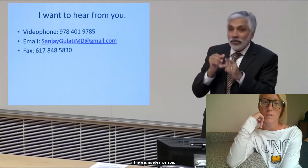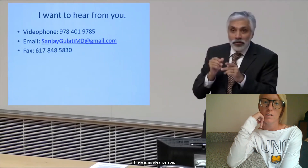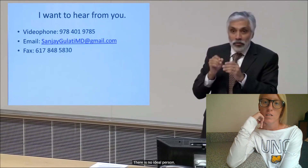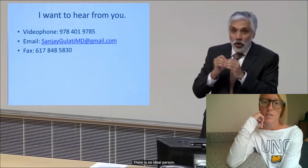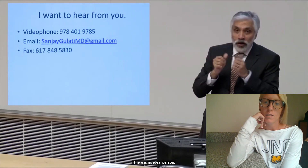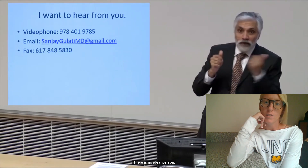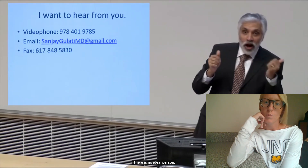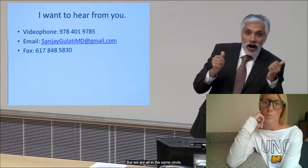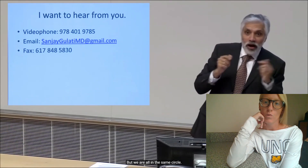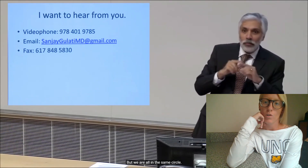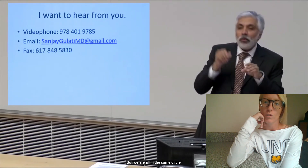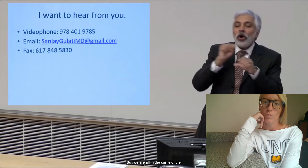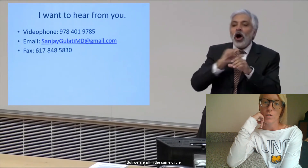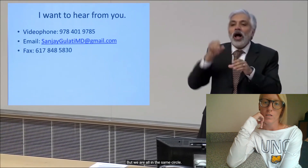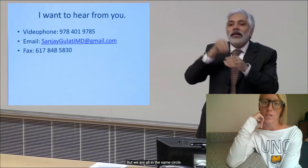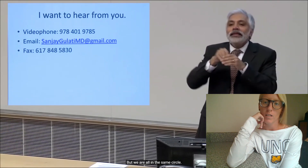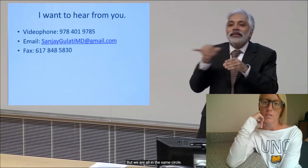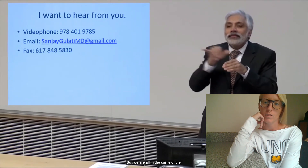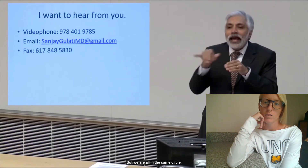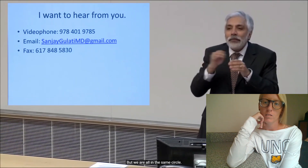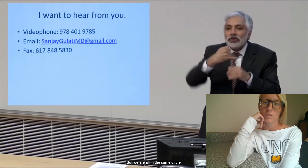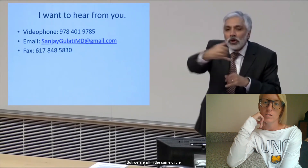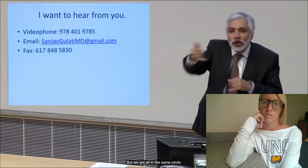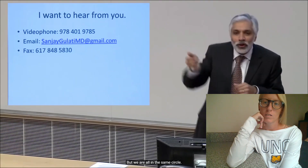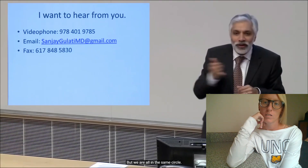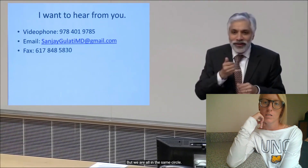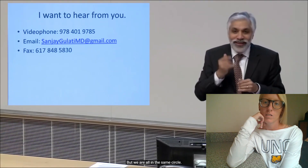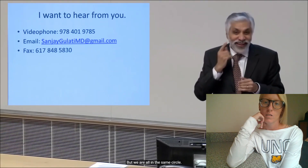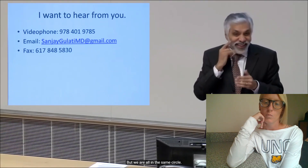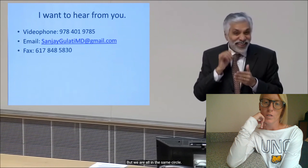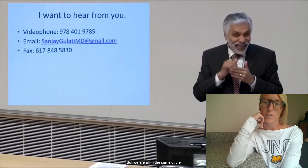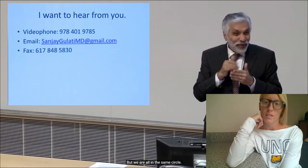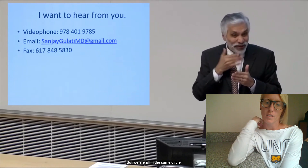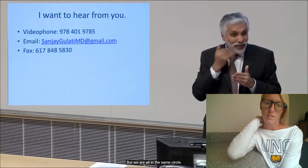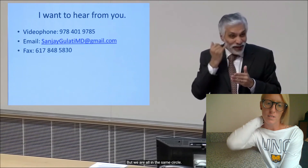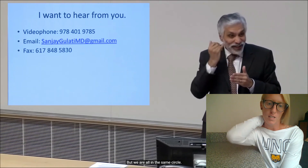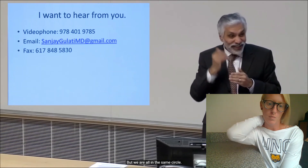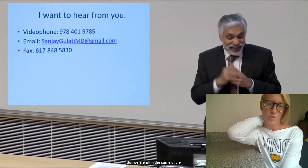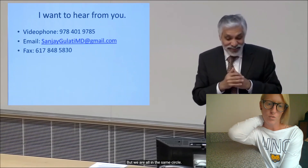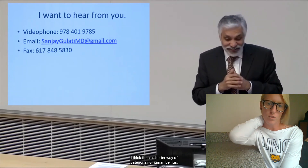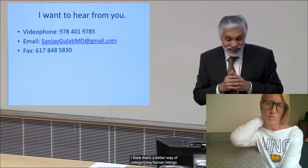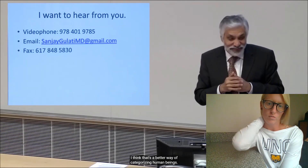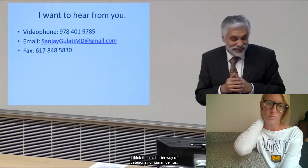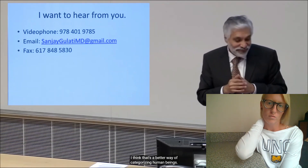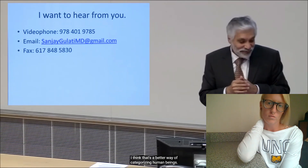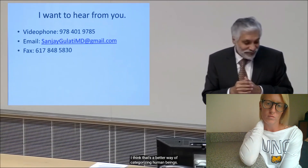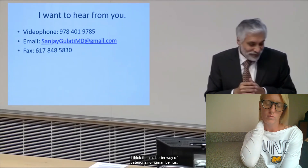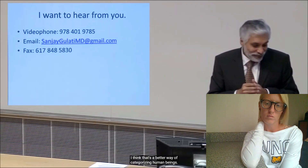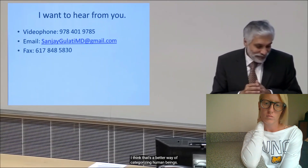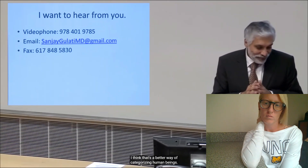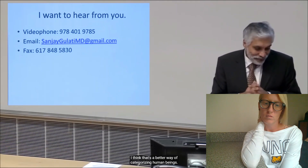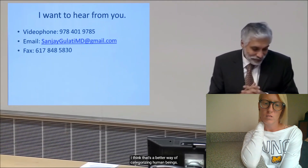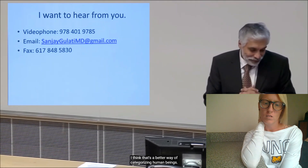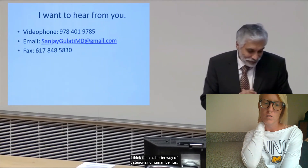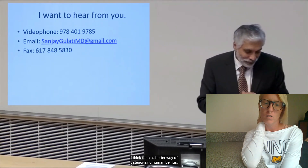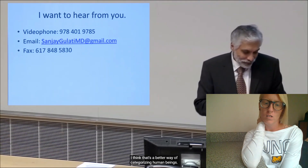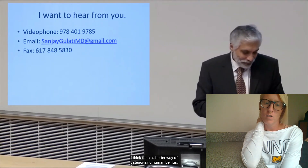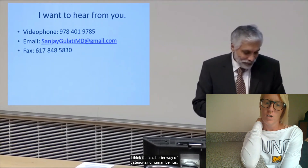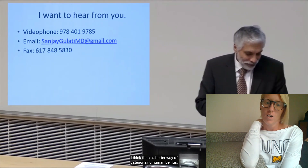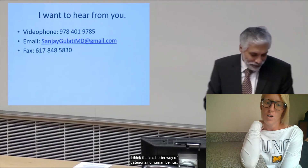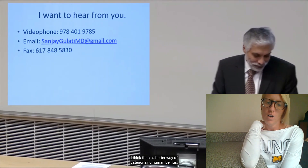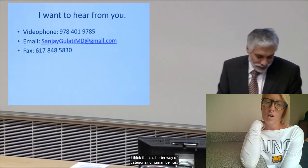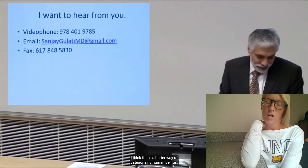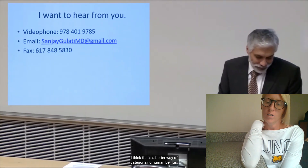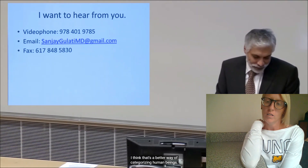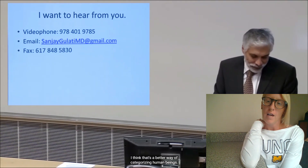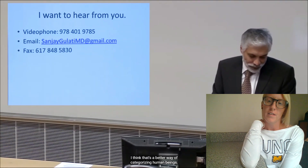no ideal person. Some people are lower on the line. But we're all in the same circle. Same circle. I think that's a better way of categorizing